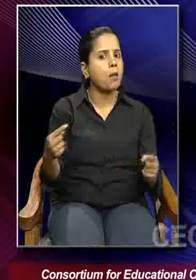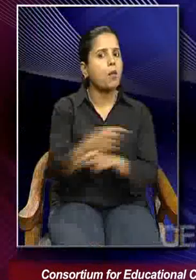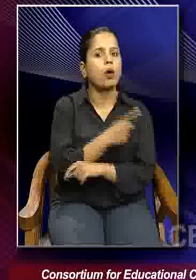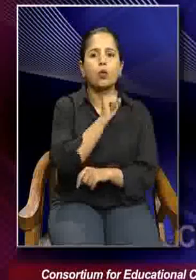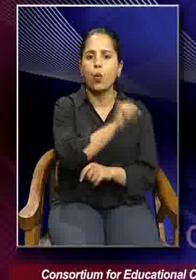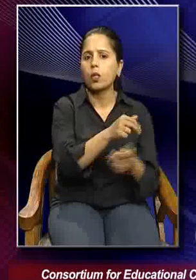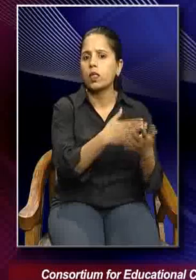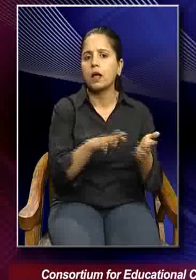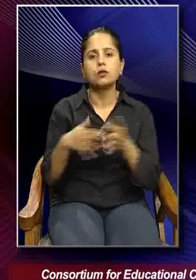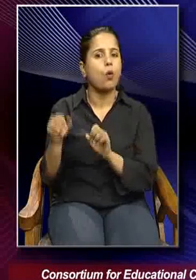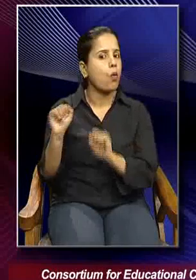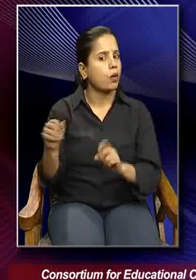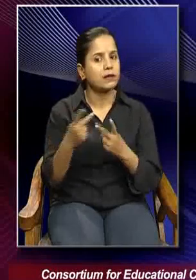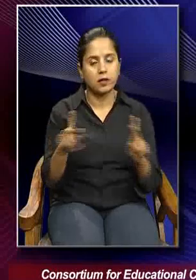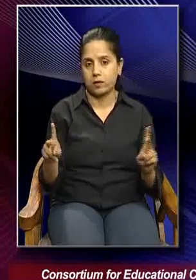natures.